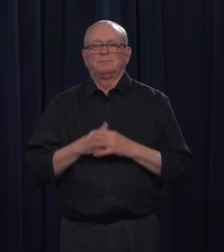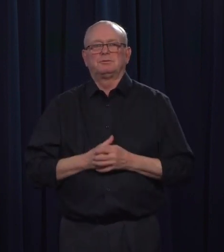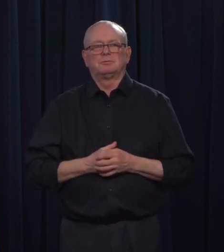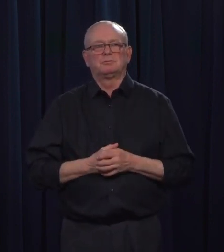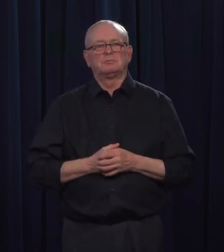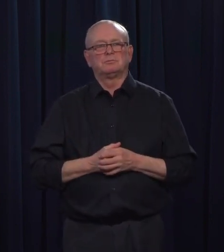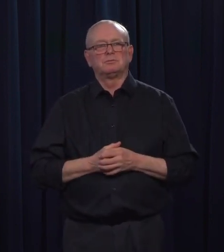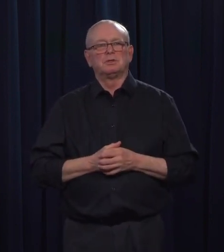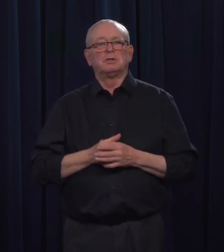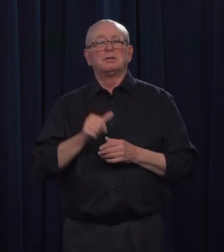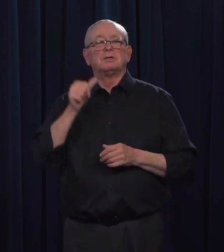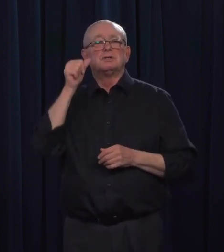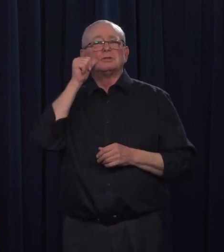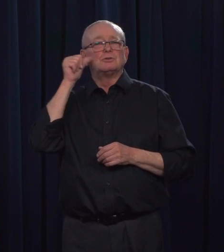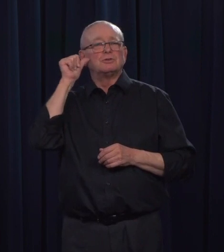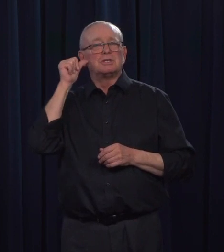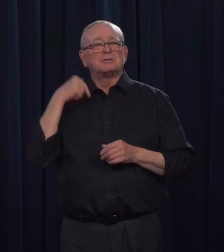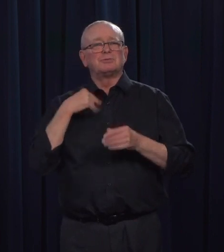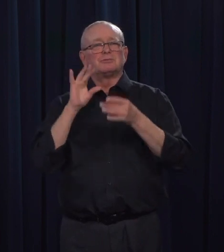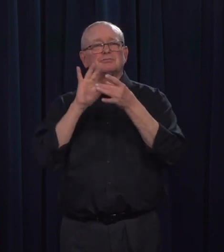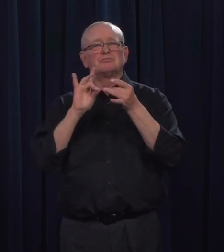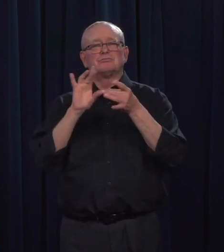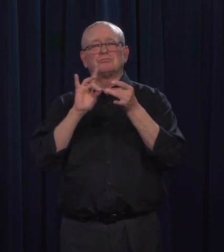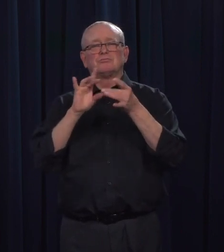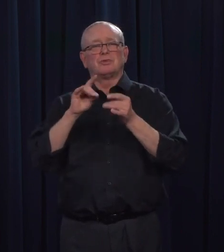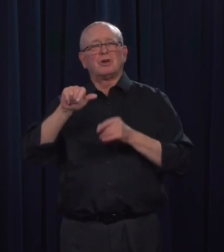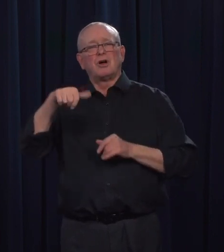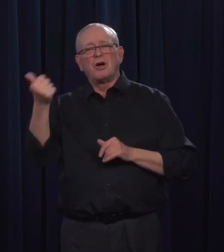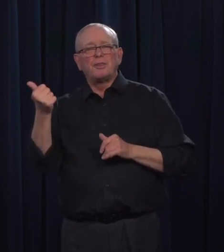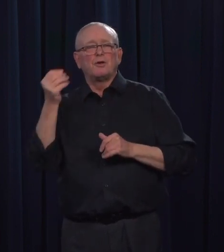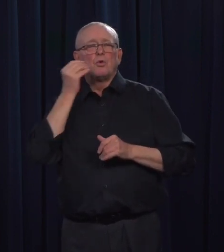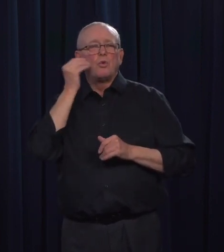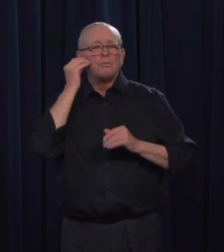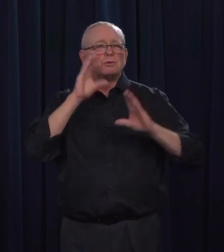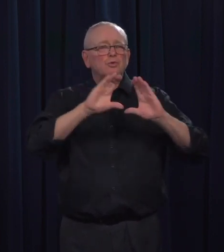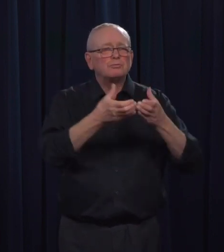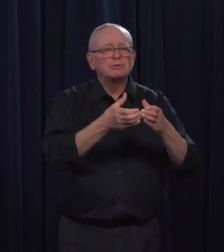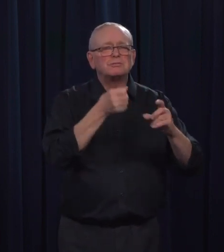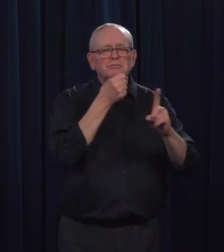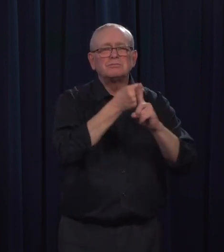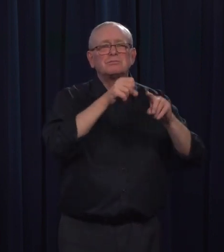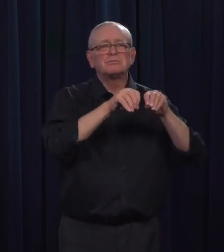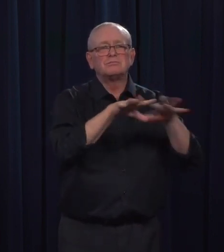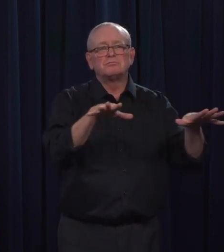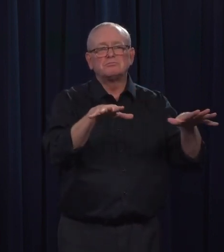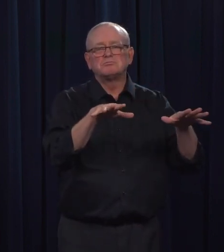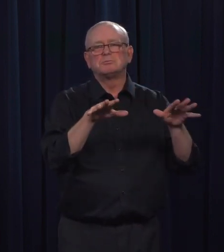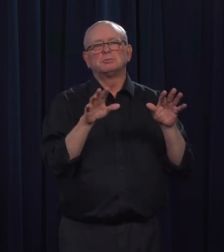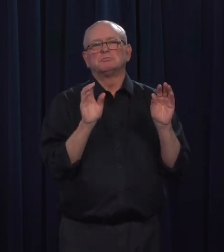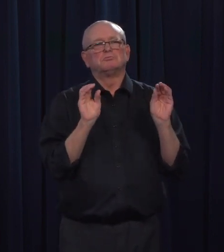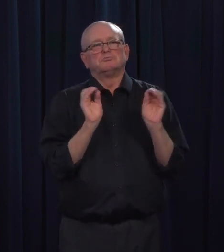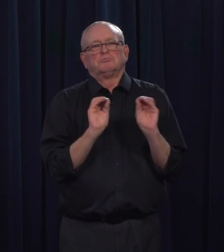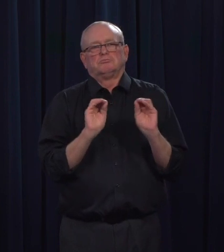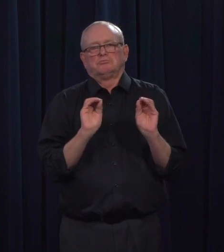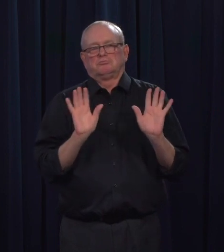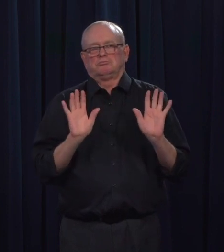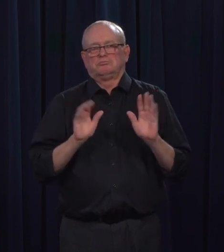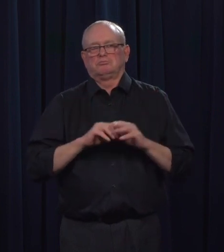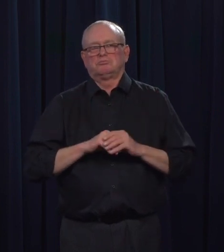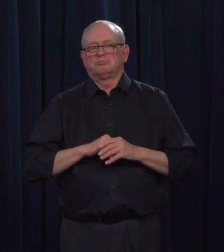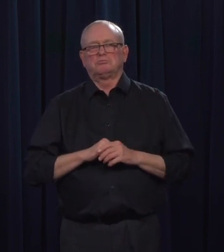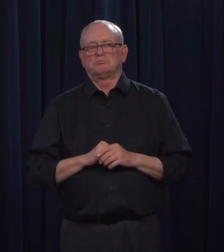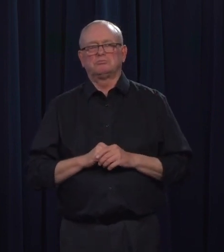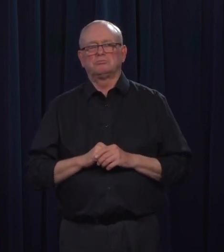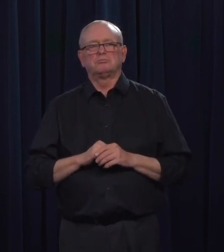about yesterday. Today, I am pleased to share that we can confirm 27 Albertans have recovered from COVID-19,